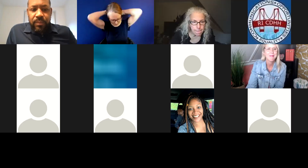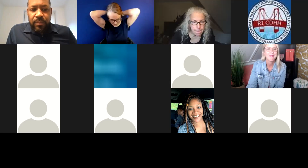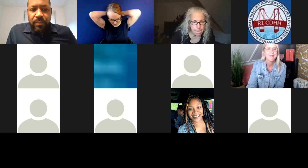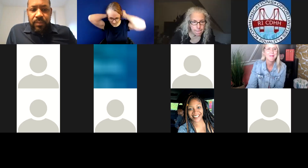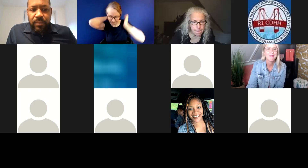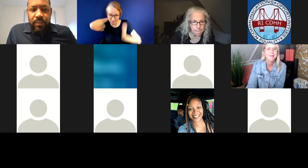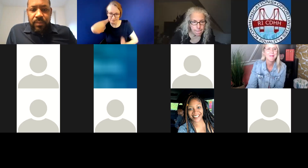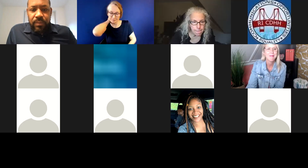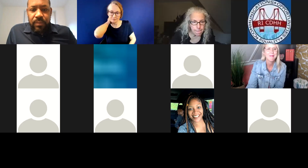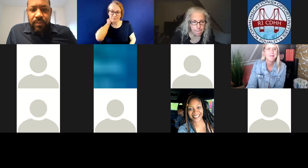Give me 1 second.